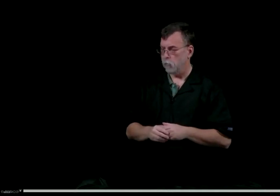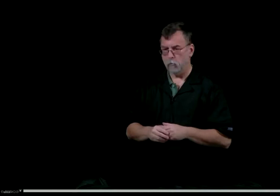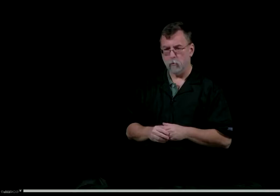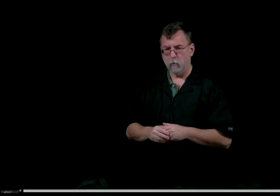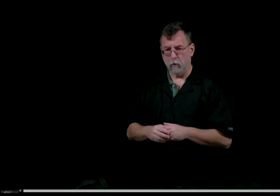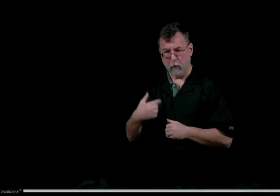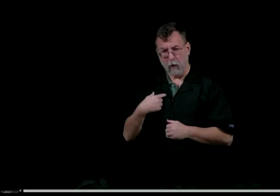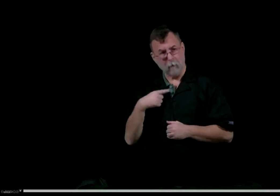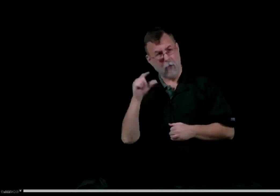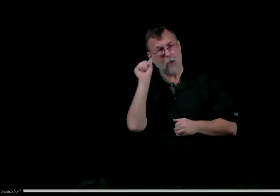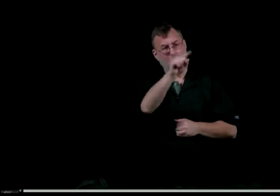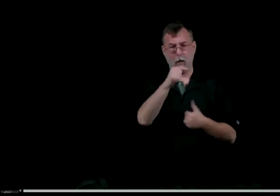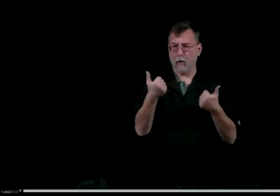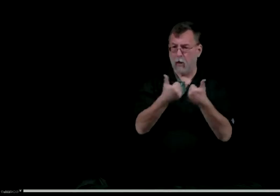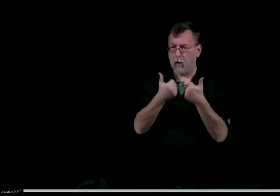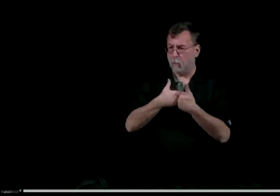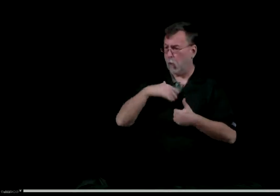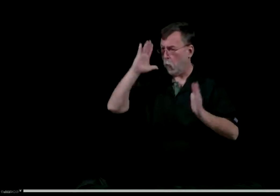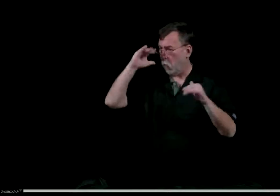Like, you'll see that sometimes on TV.